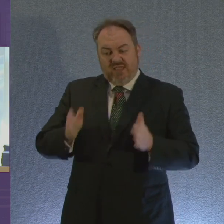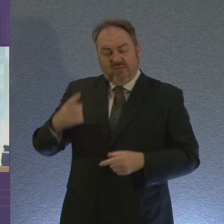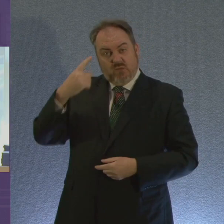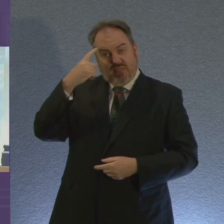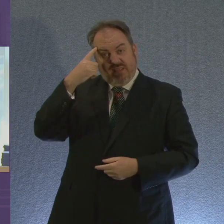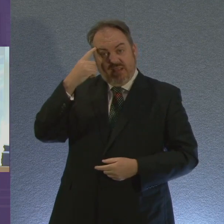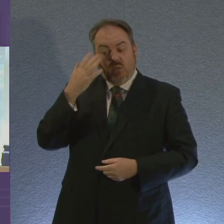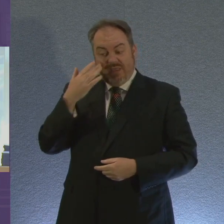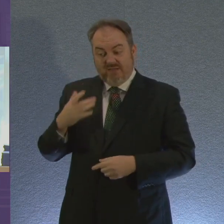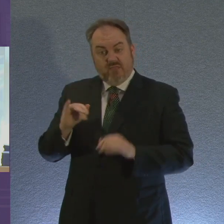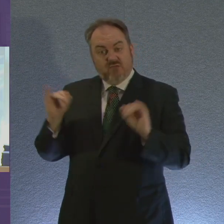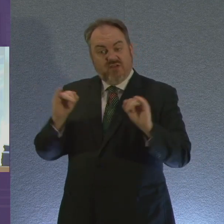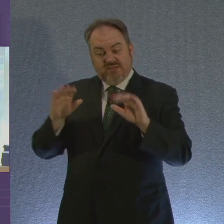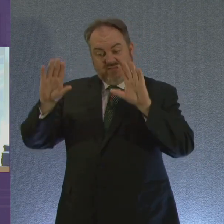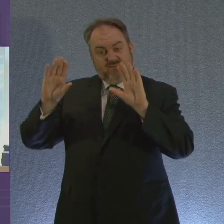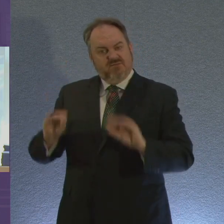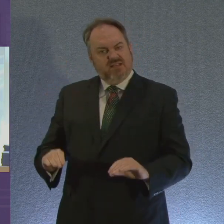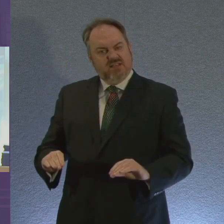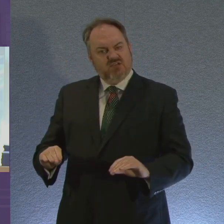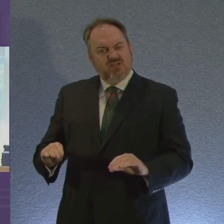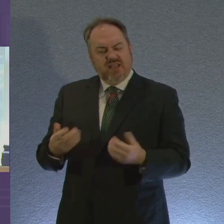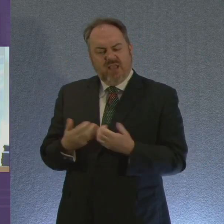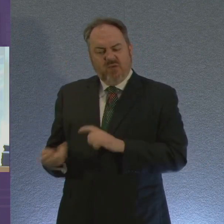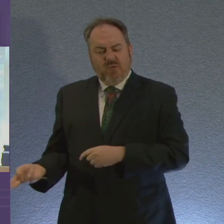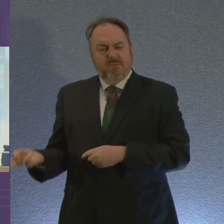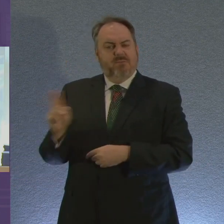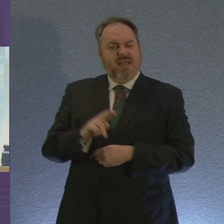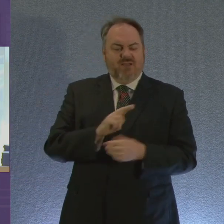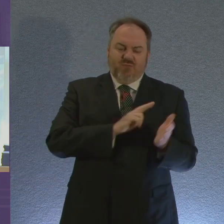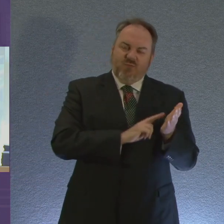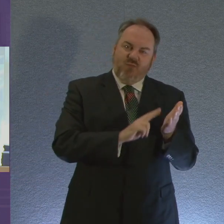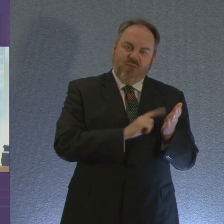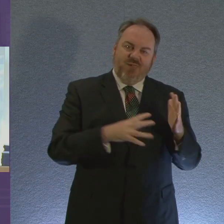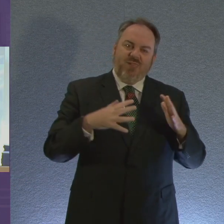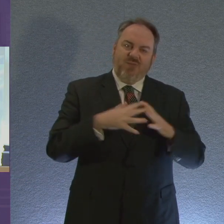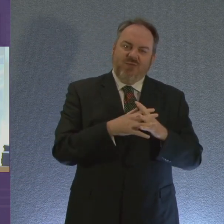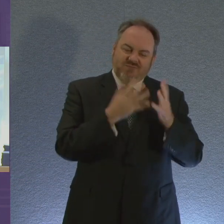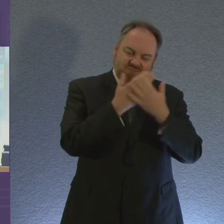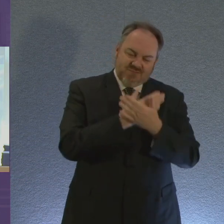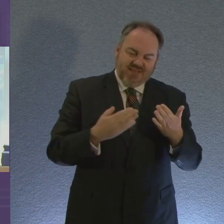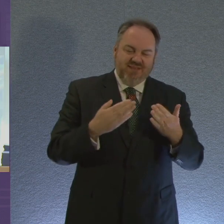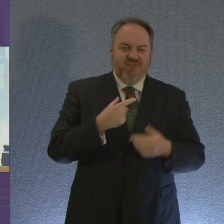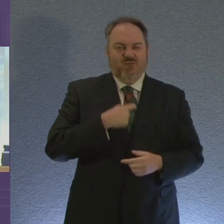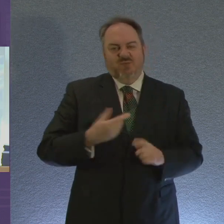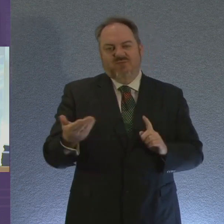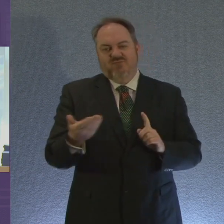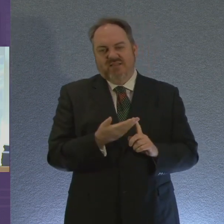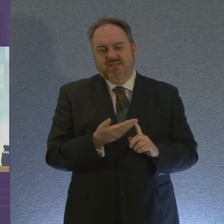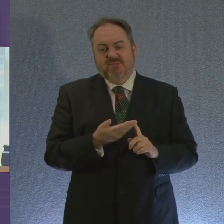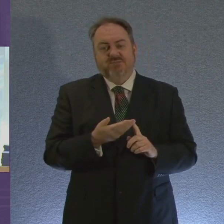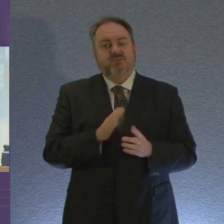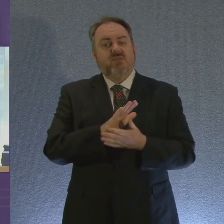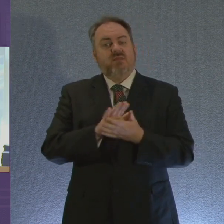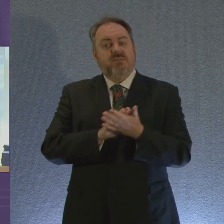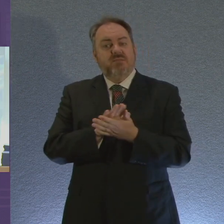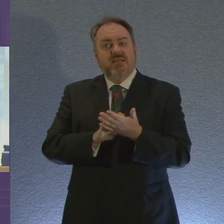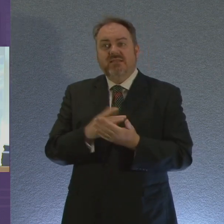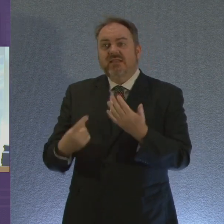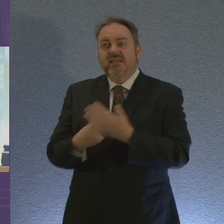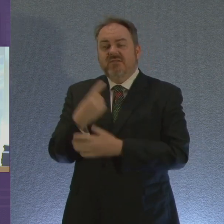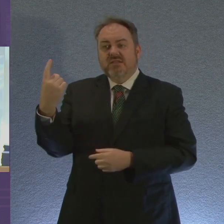back. Significant powers are provided to police, immigration officers and public health officials to arrest people deemed infectious,